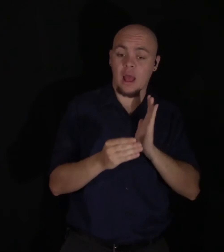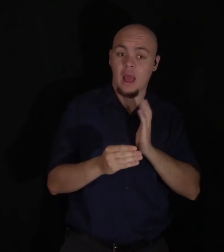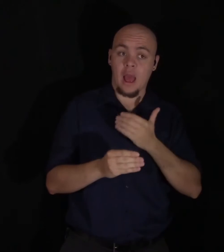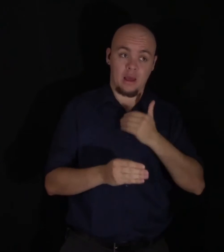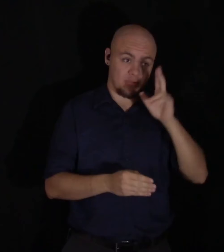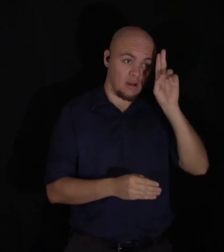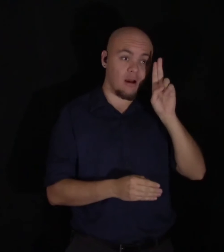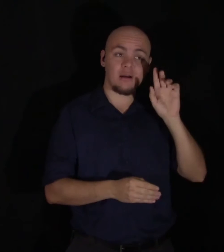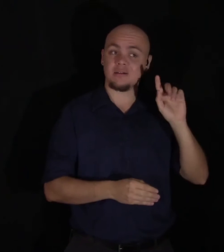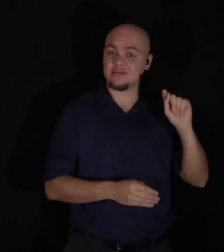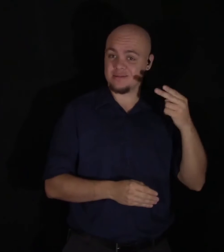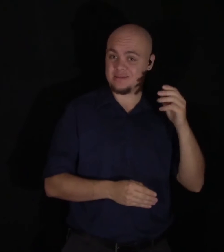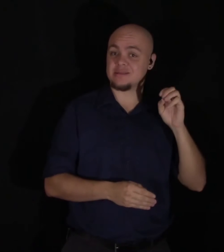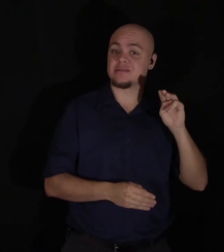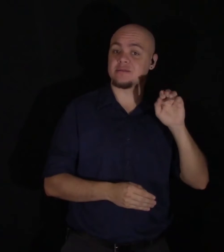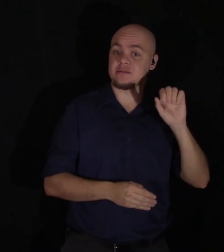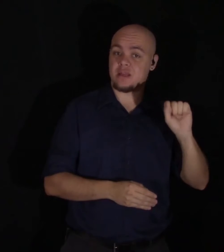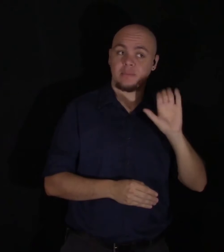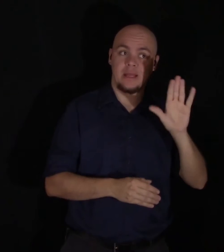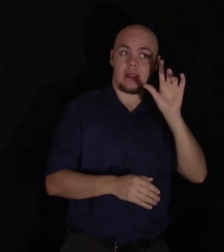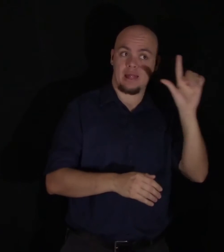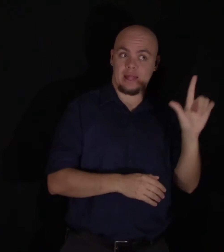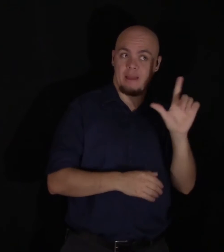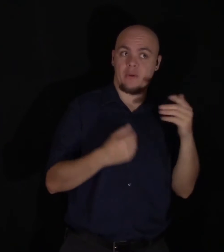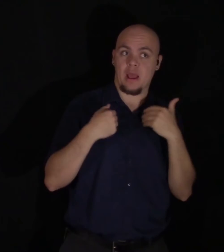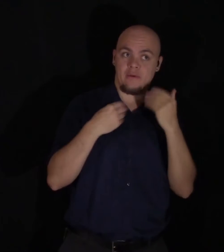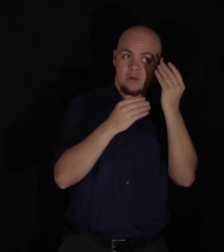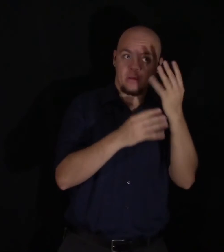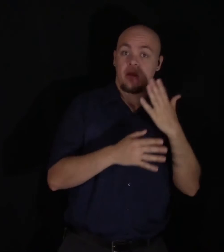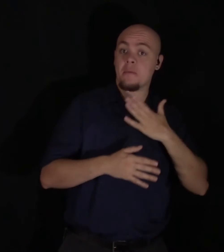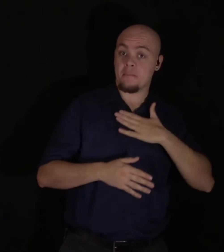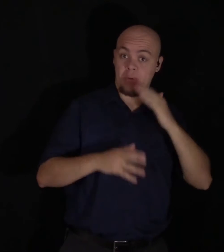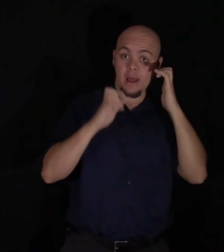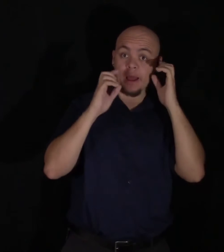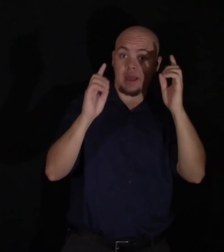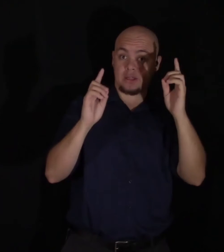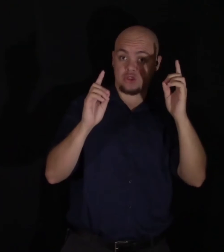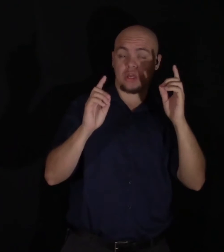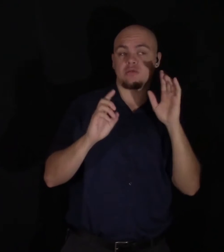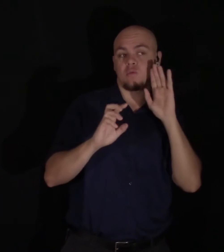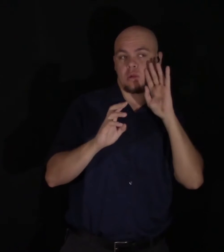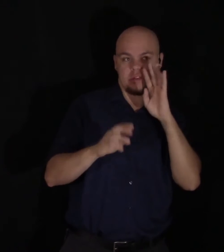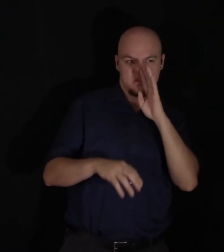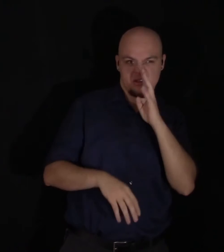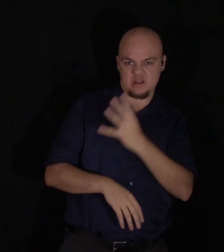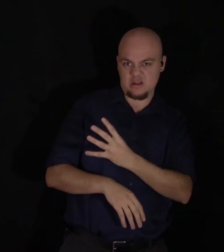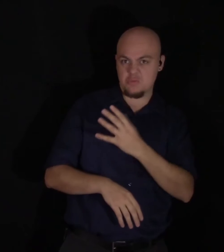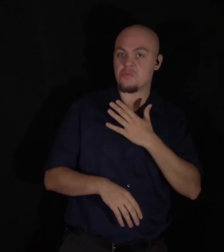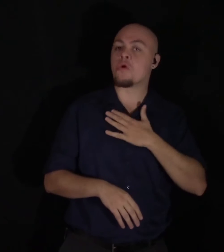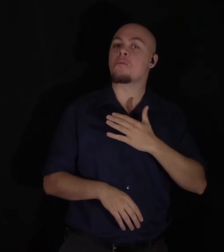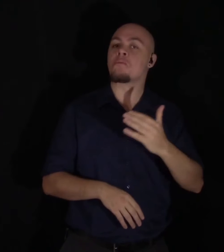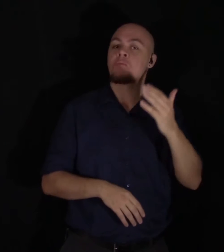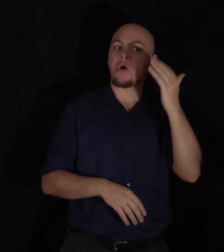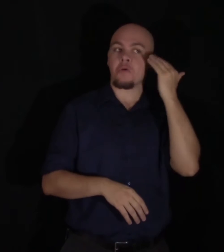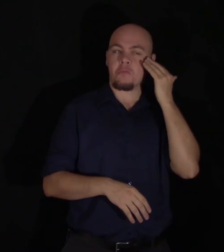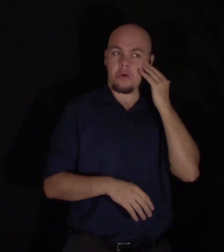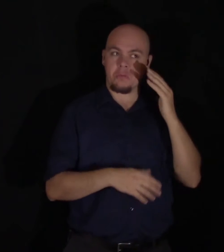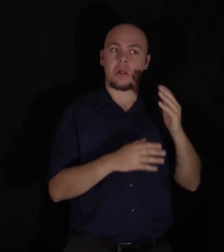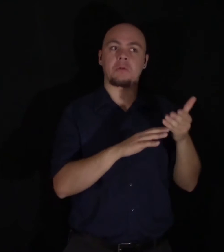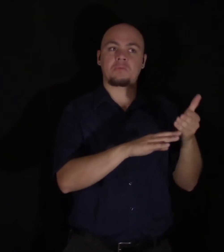Thomas's library. My education was neglected, and my familiarity with them increased that regret